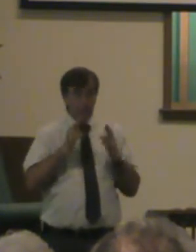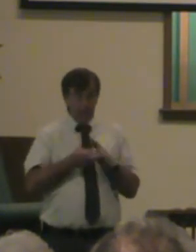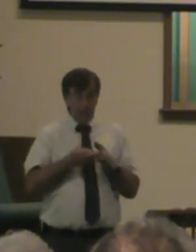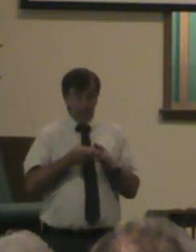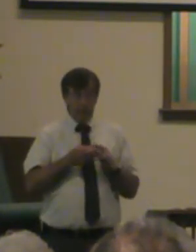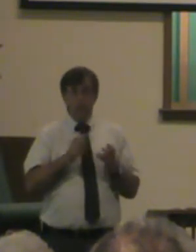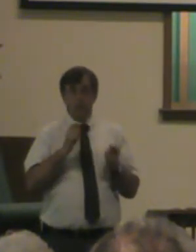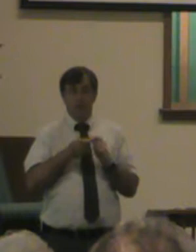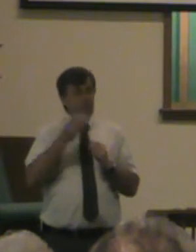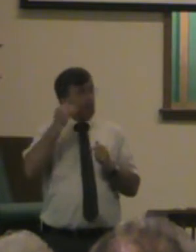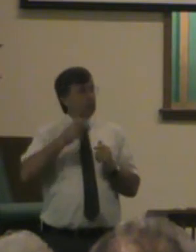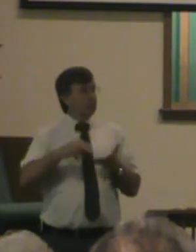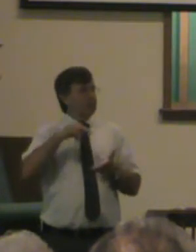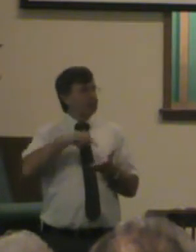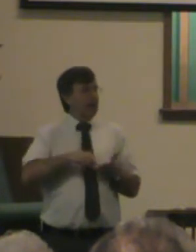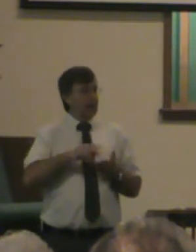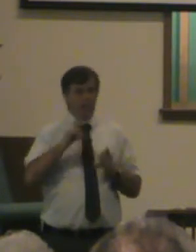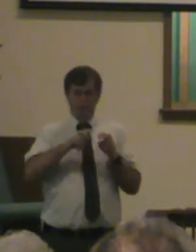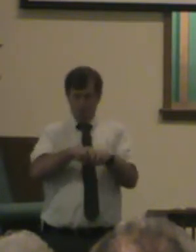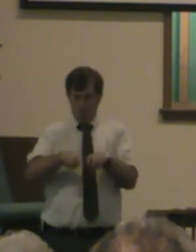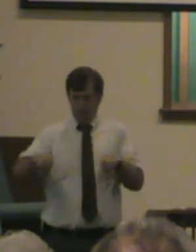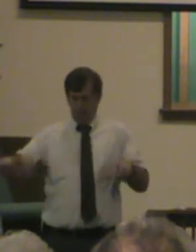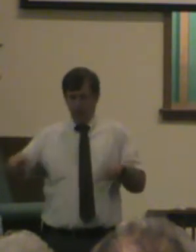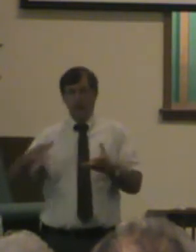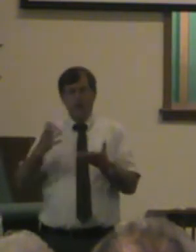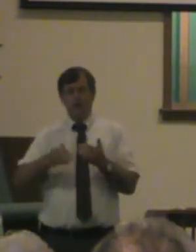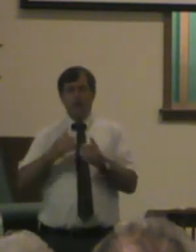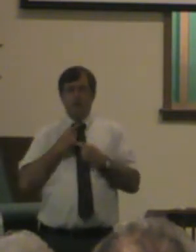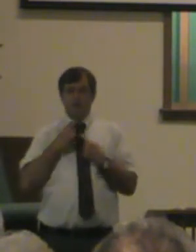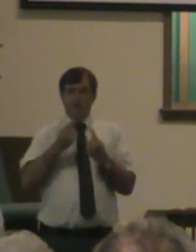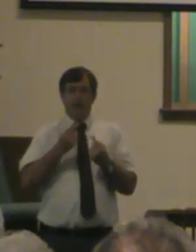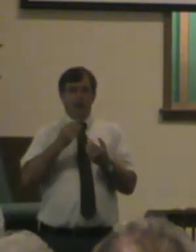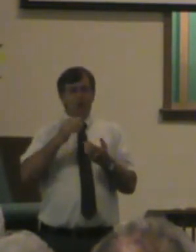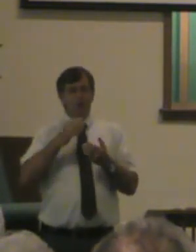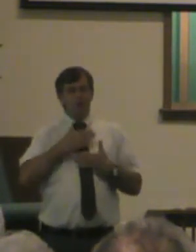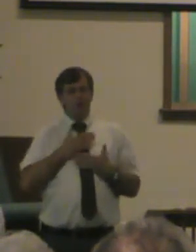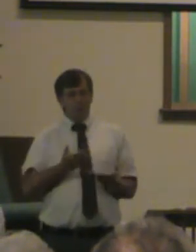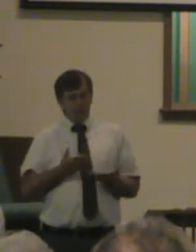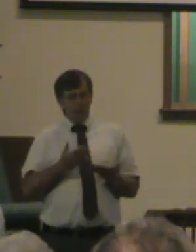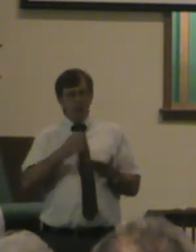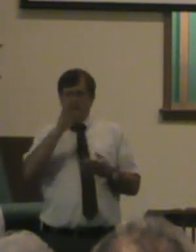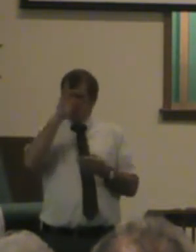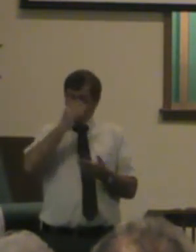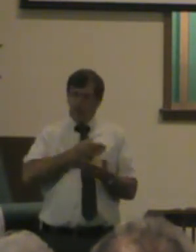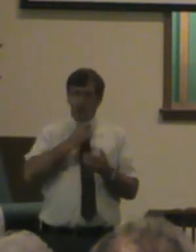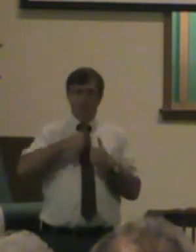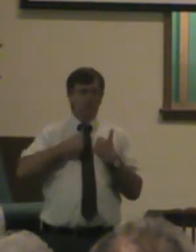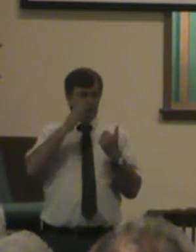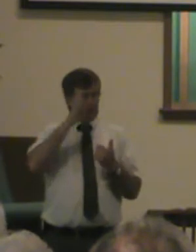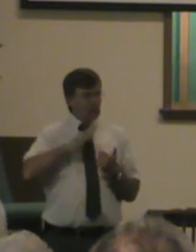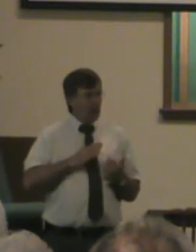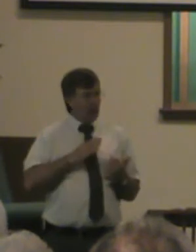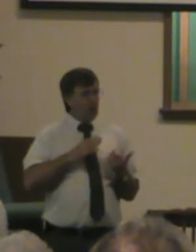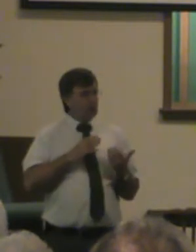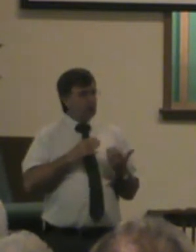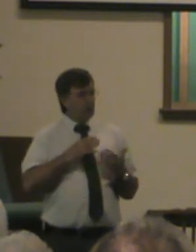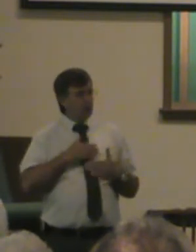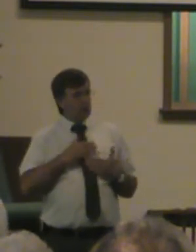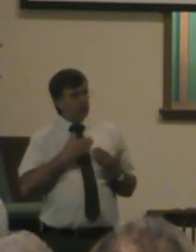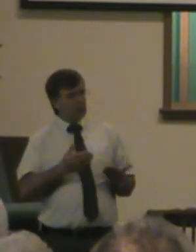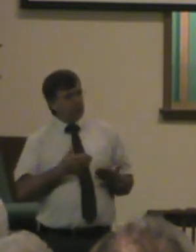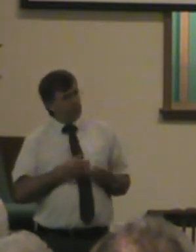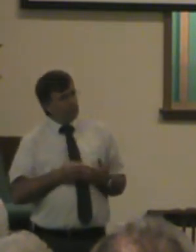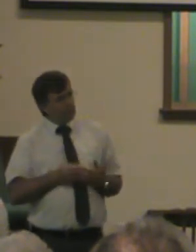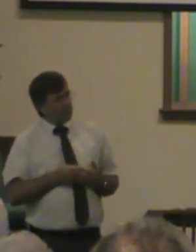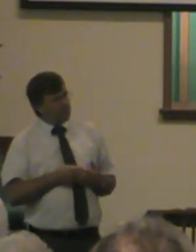You'll stand before this audience on this evening and declare your confession. He's the Son of the living God. The confession has a duality to it. Our confession, we like the